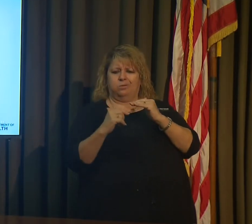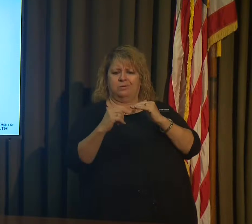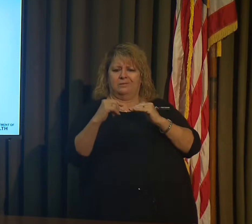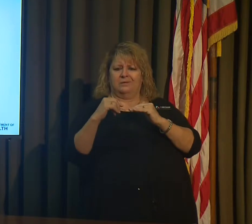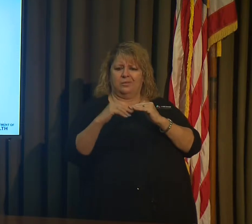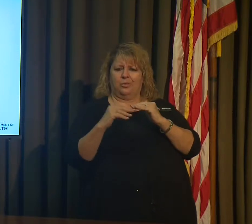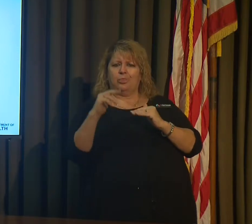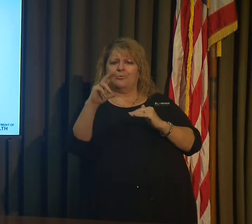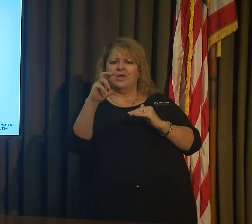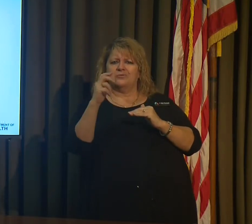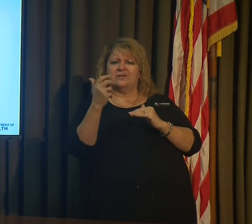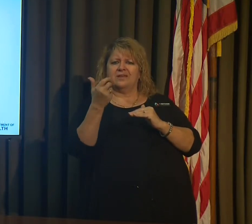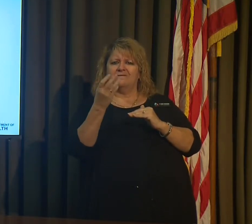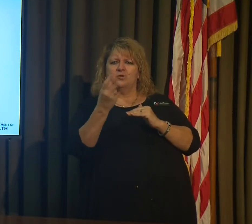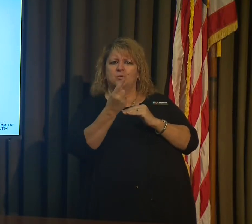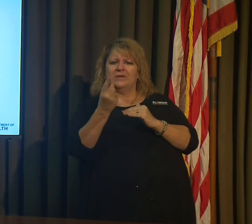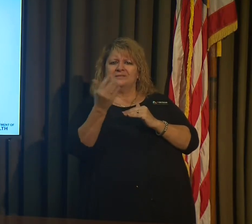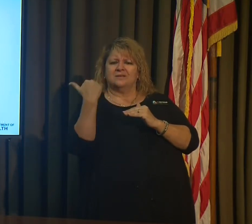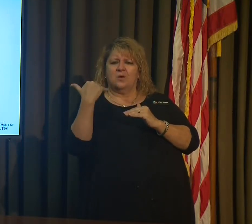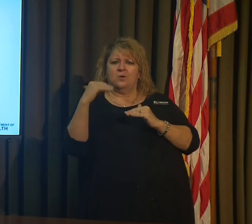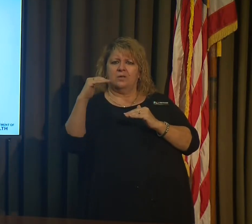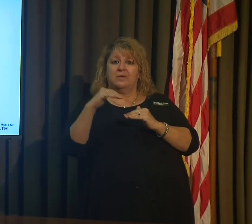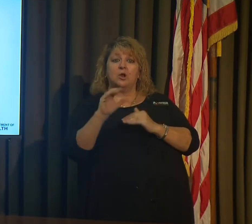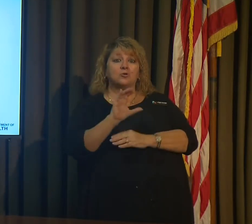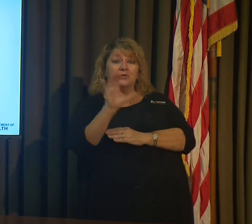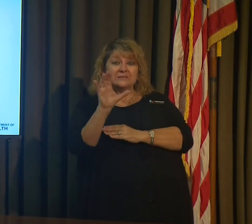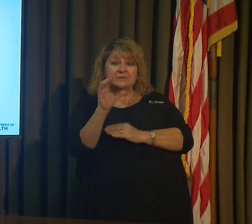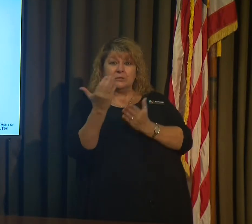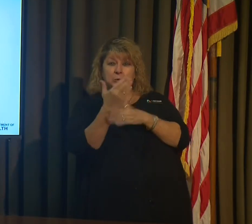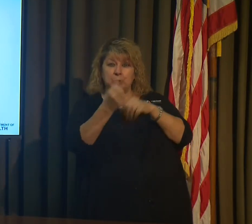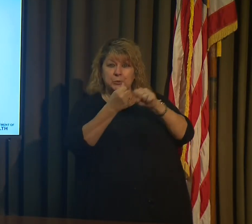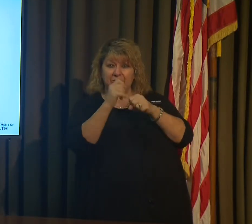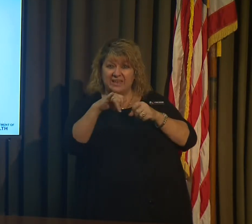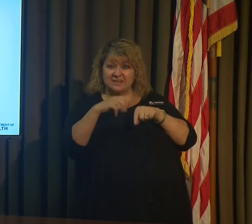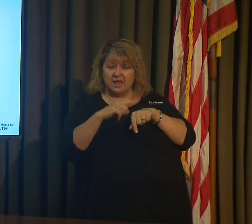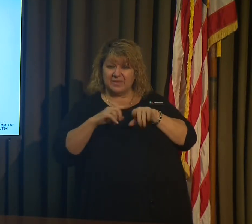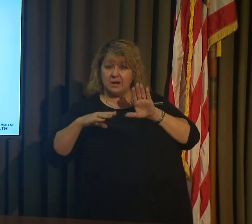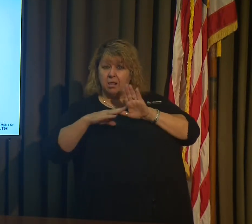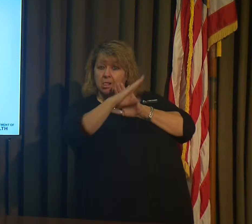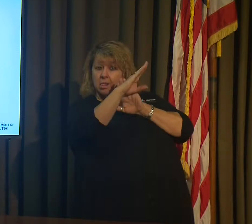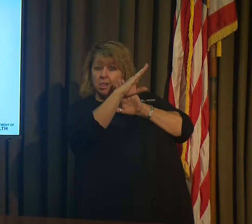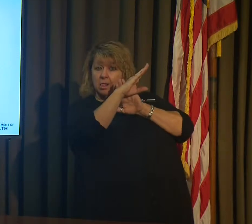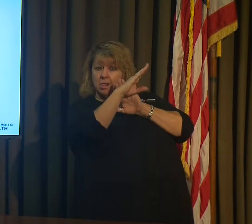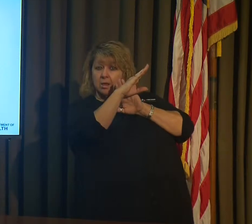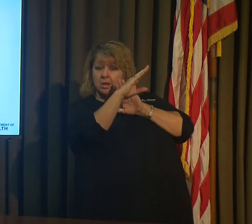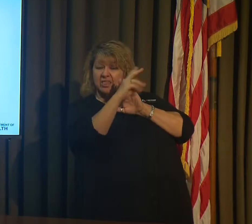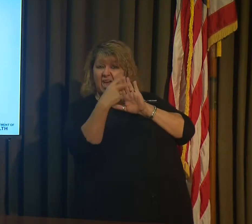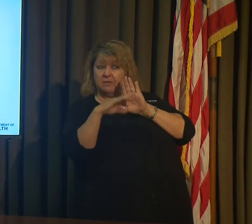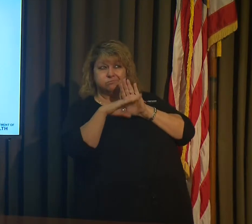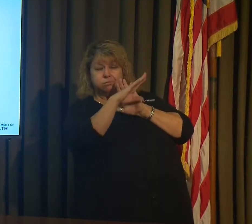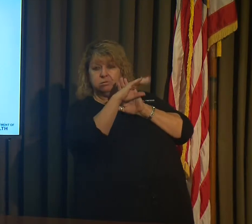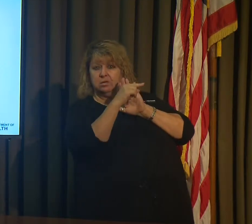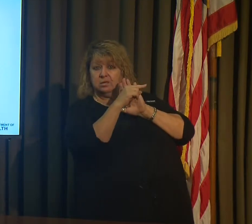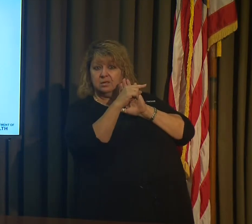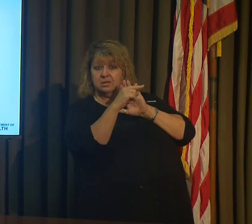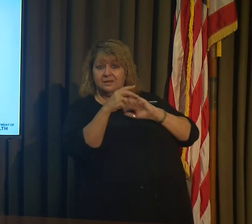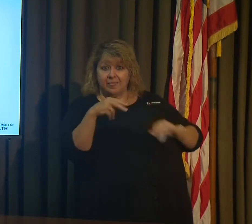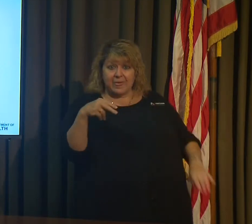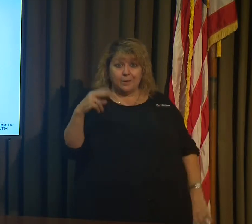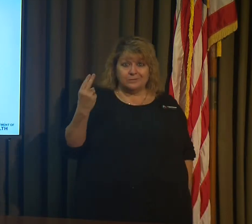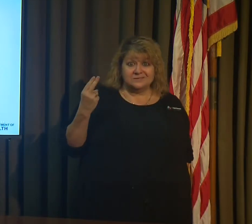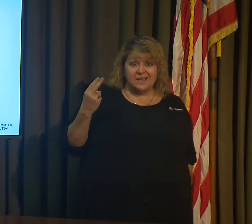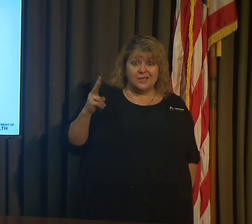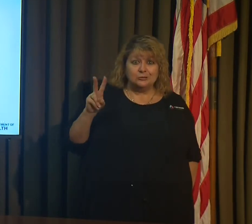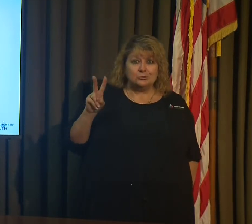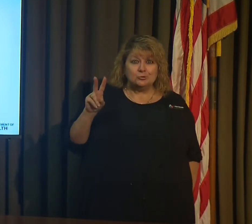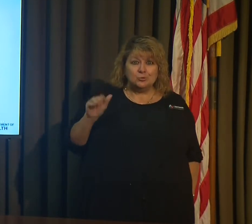But just at that Christmas and New Year's surge, that peak all the way on the right side of that graph, we hit a high for Louisiana